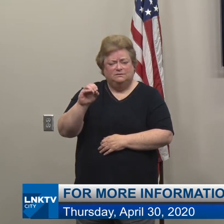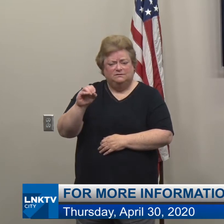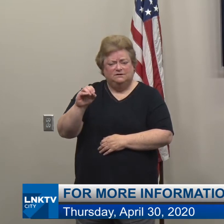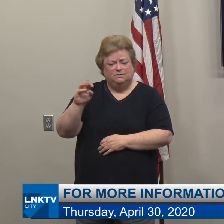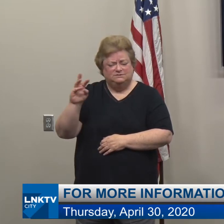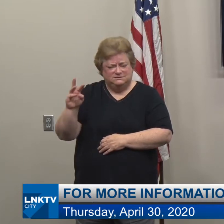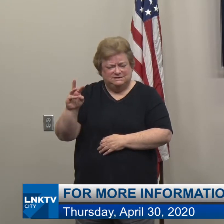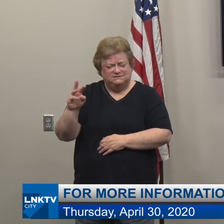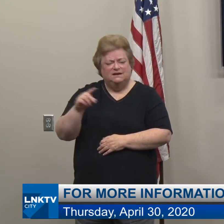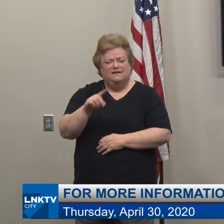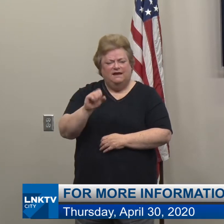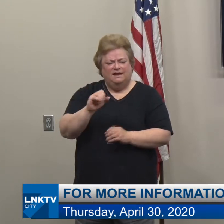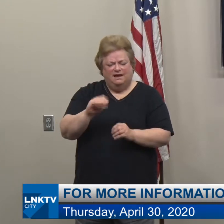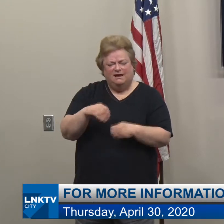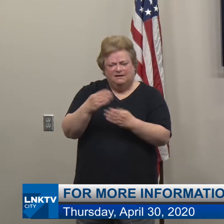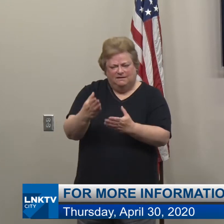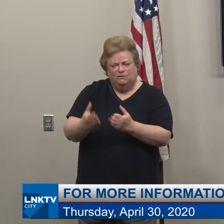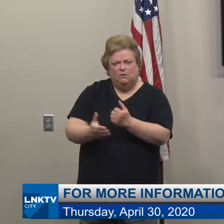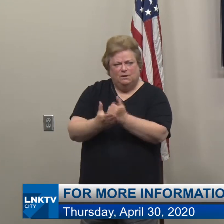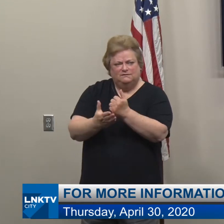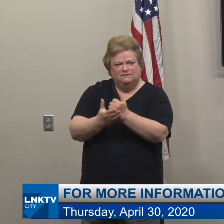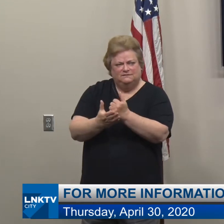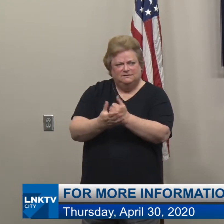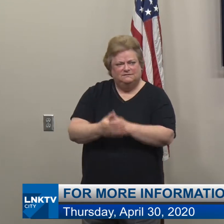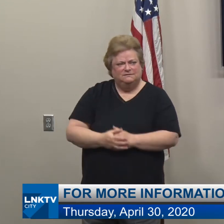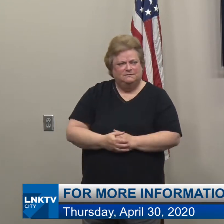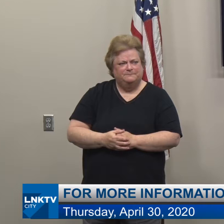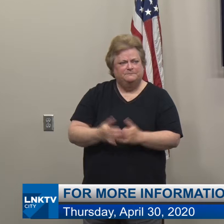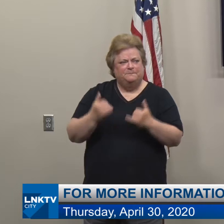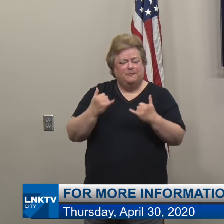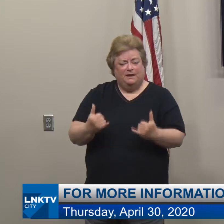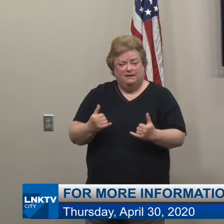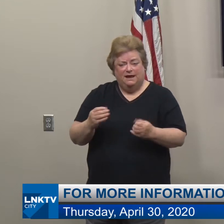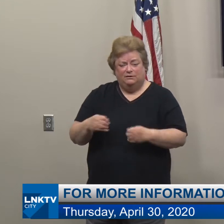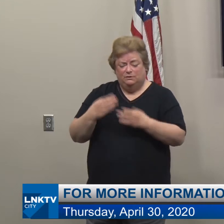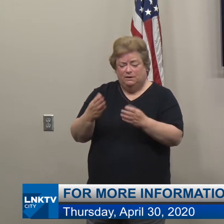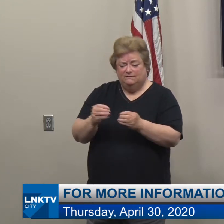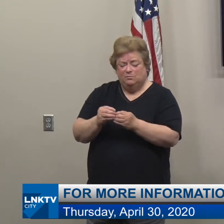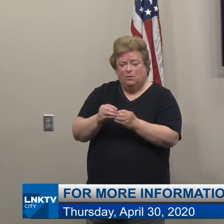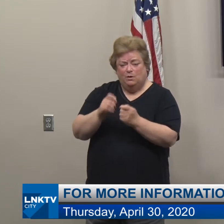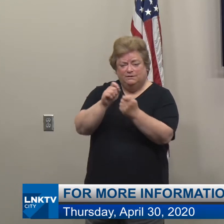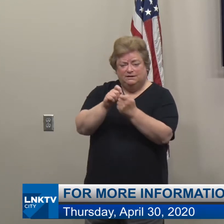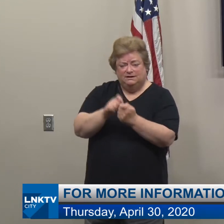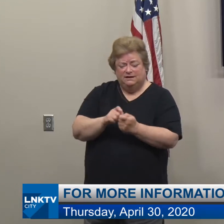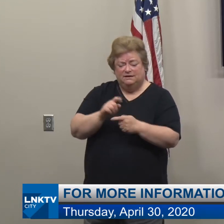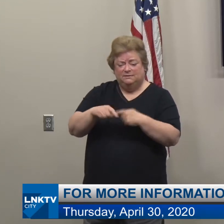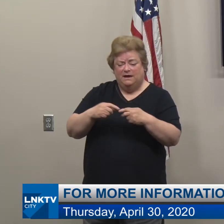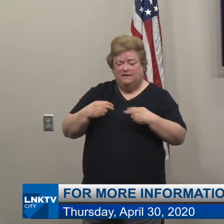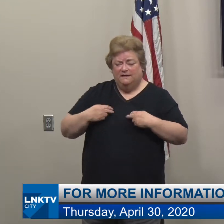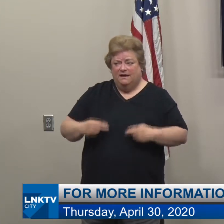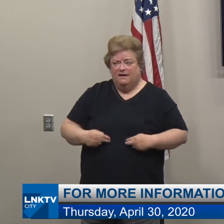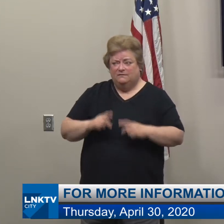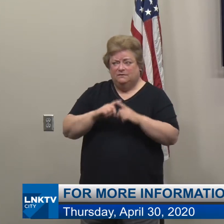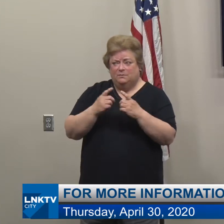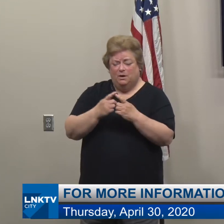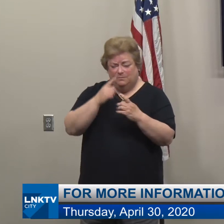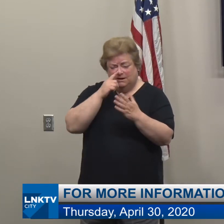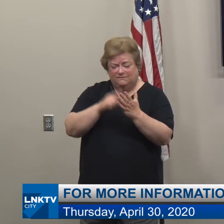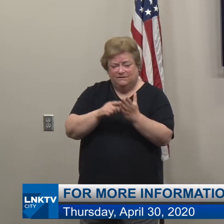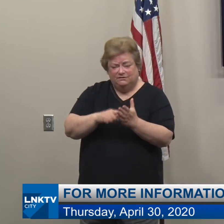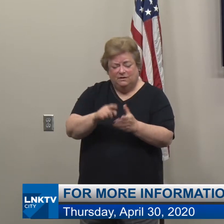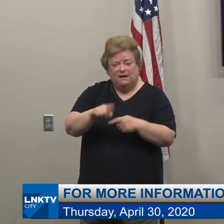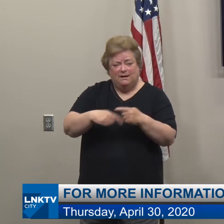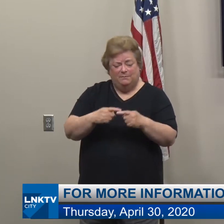402-441-8006, and they would be happy to provide assistance. Now, here to provide more details on the health department's investigation of our